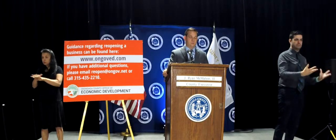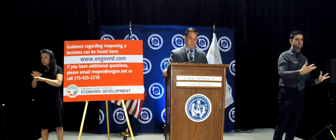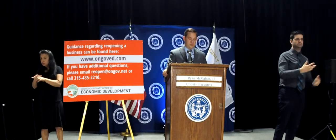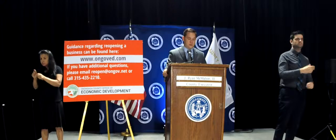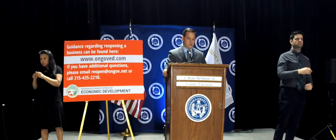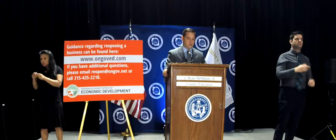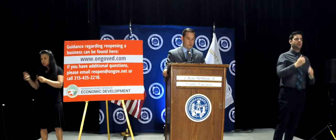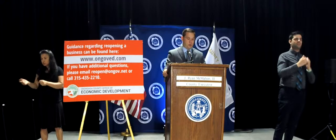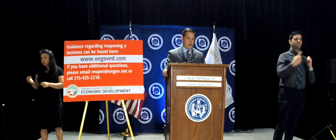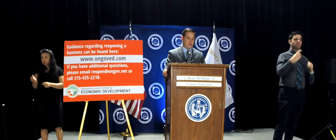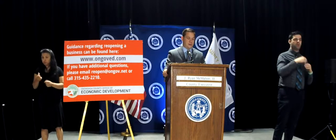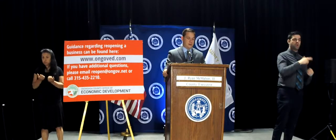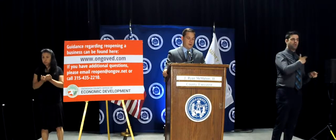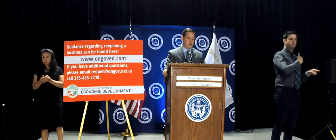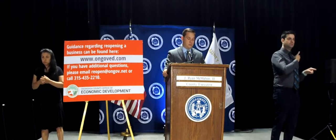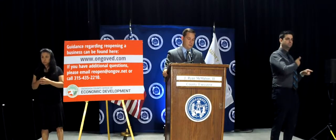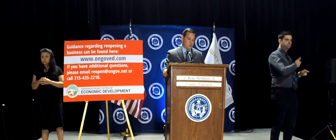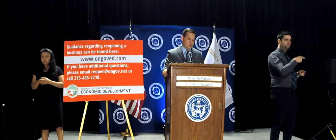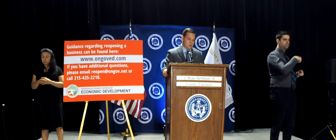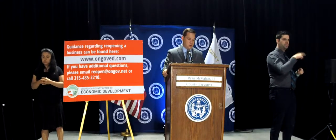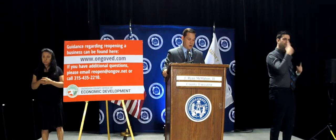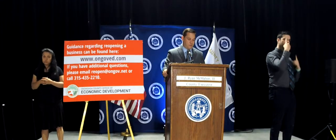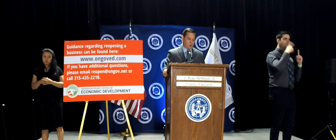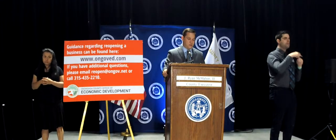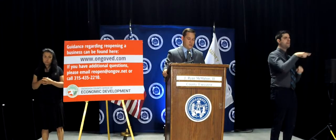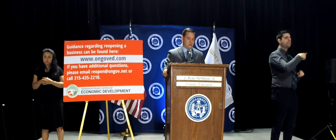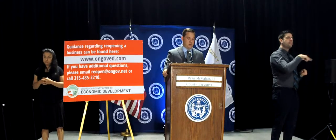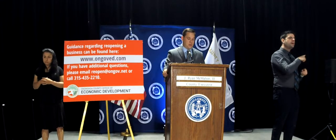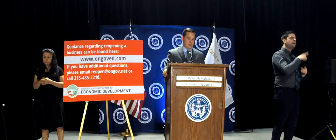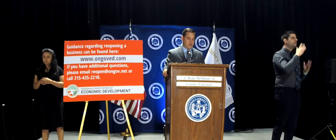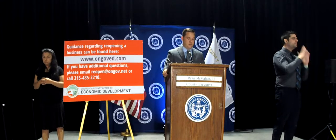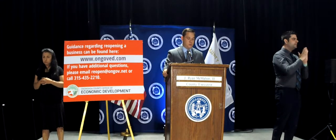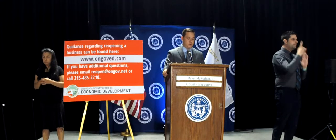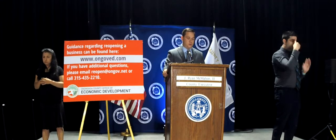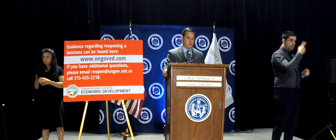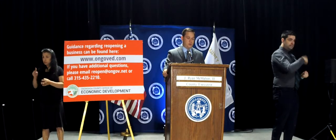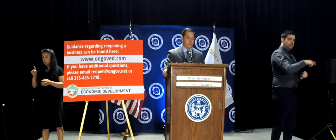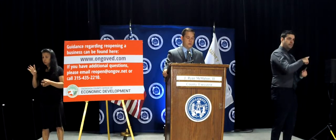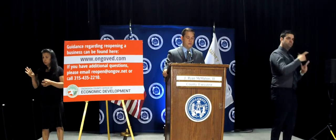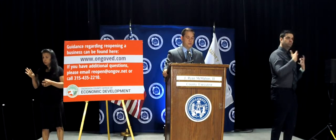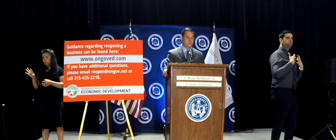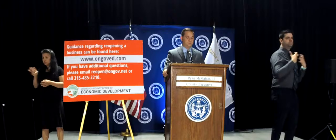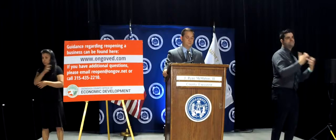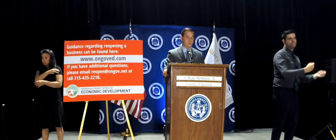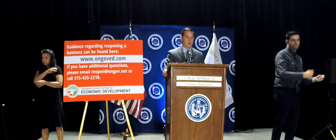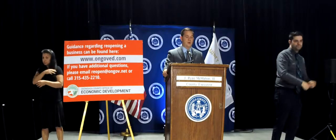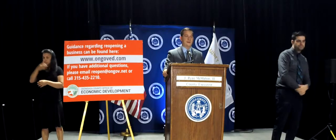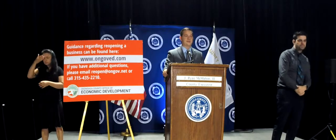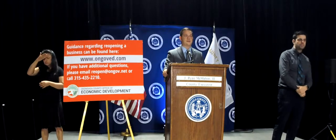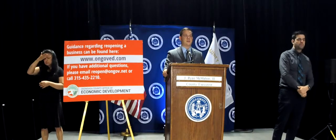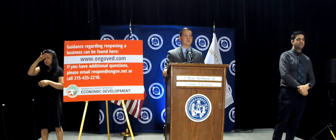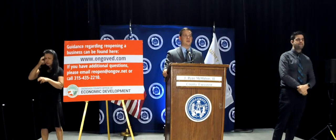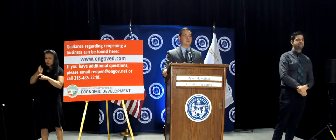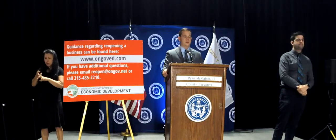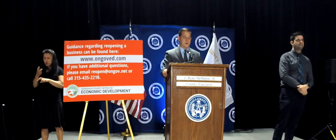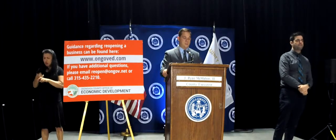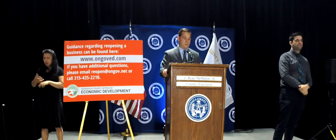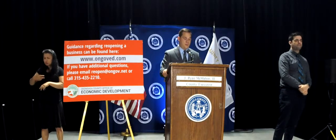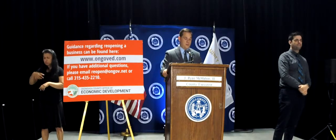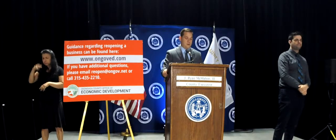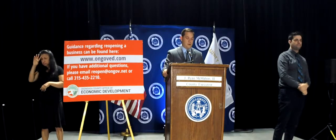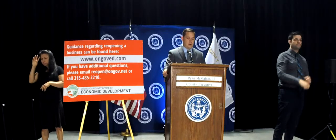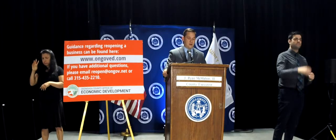good shape in Central New York and Onondaga County. 14 individuals are in critical condition. That's the same as